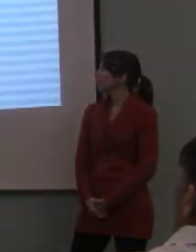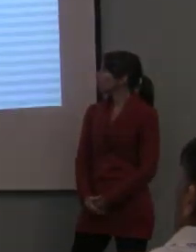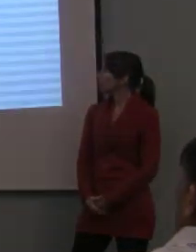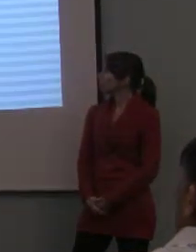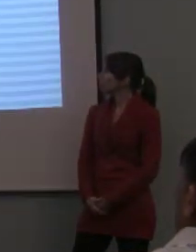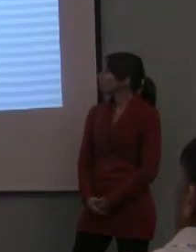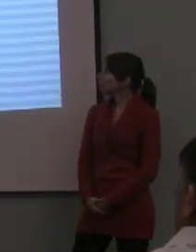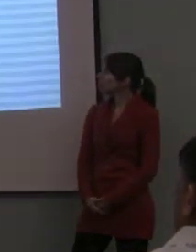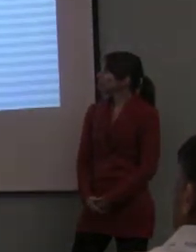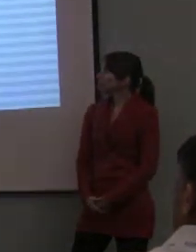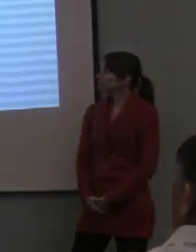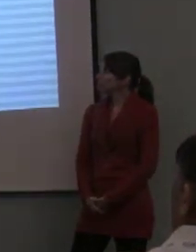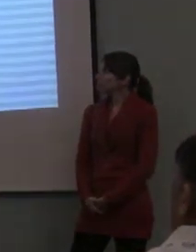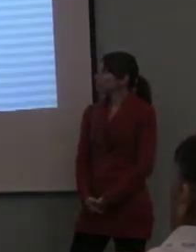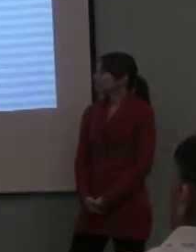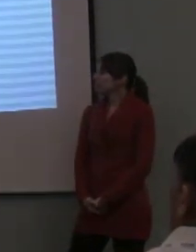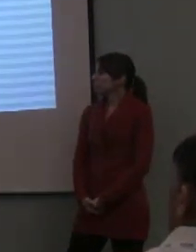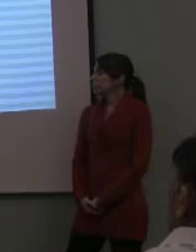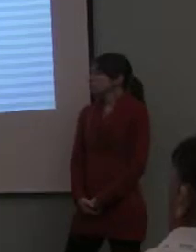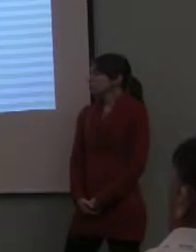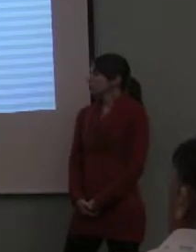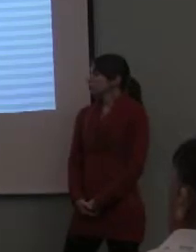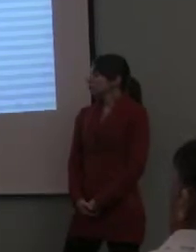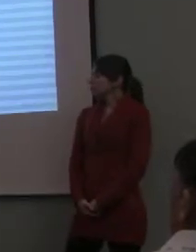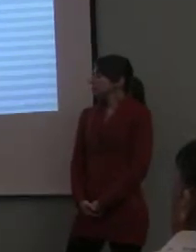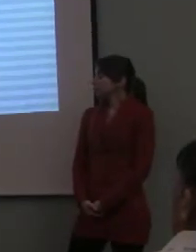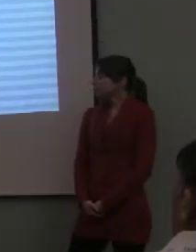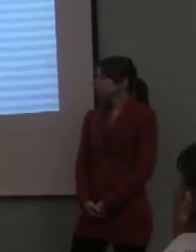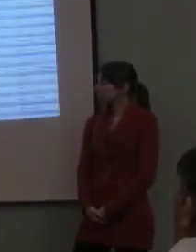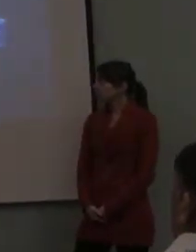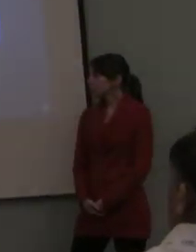I think that